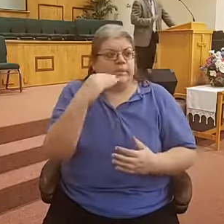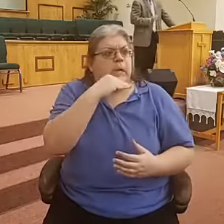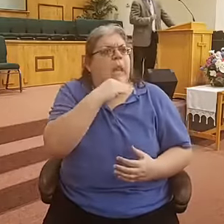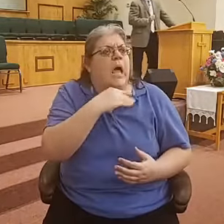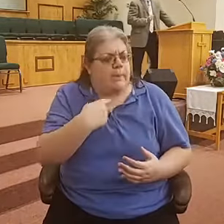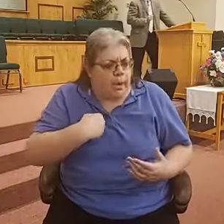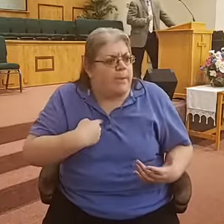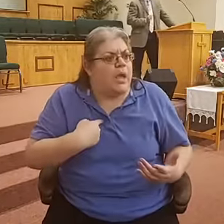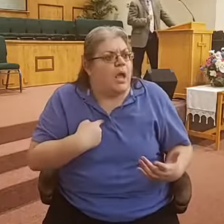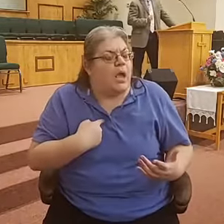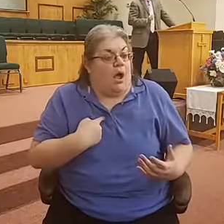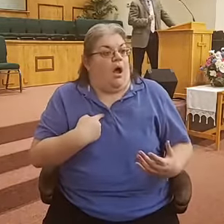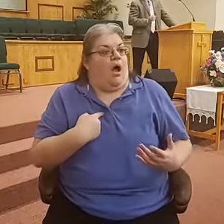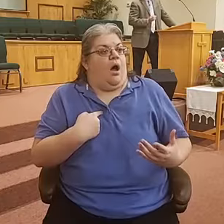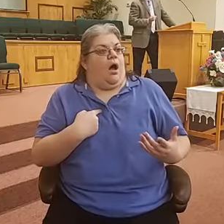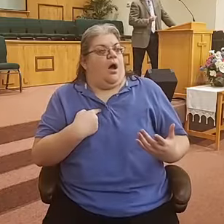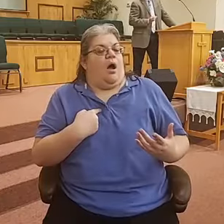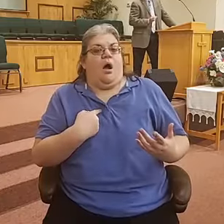prison.